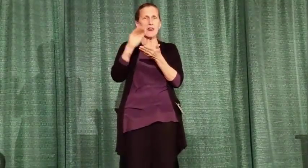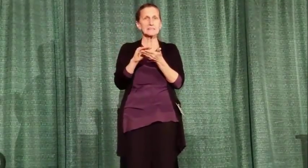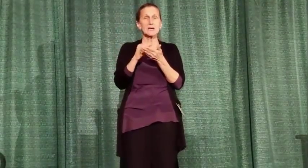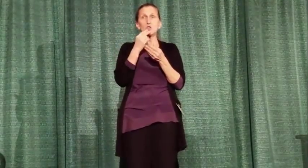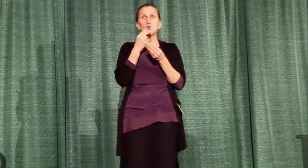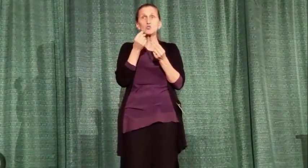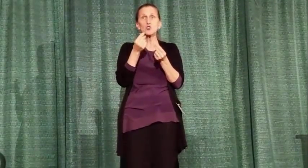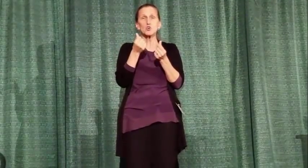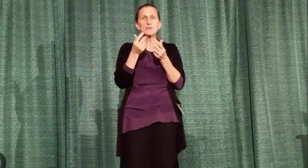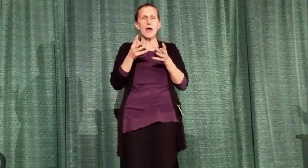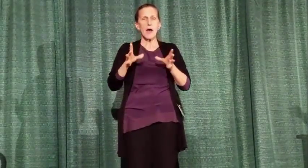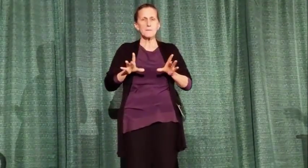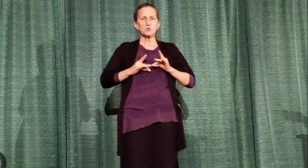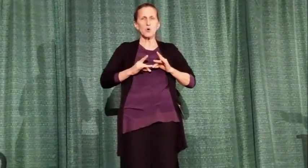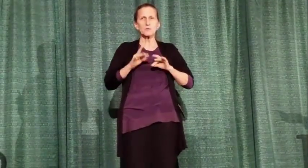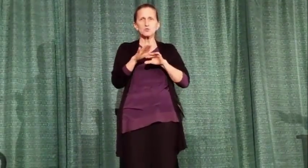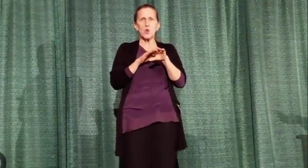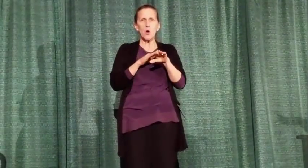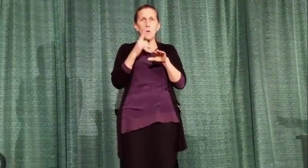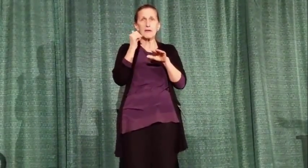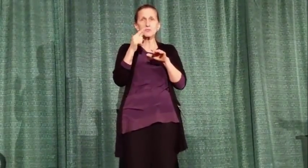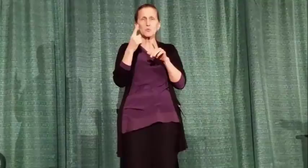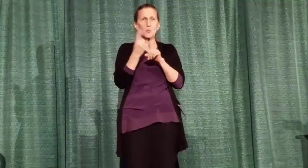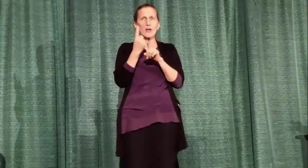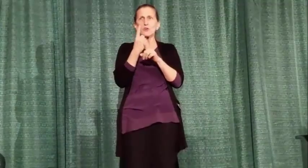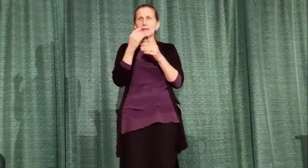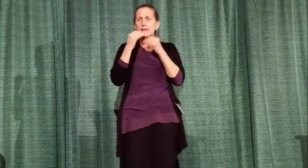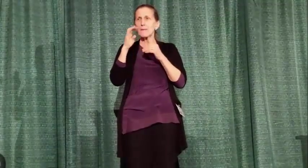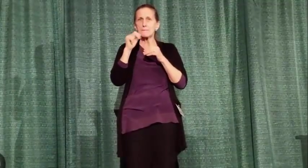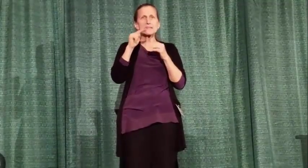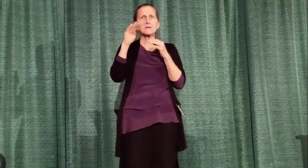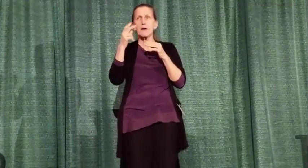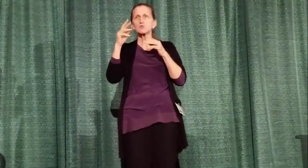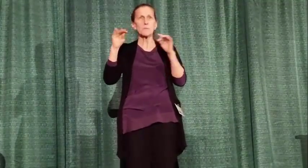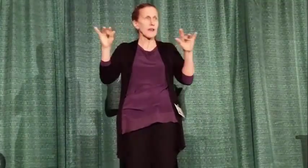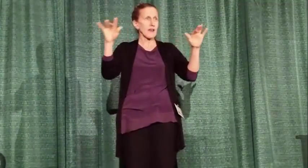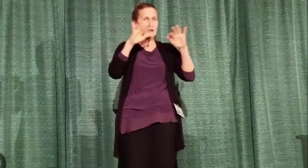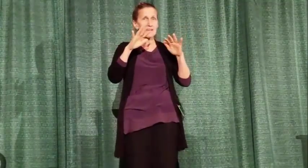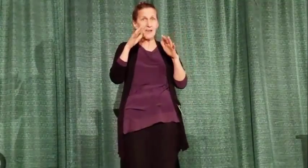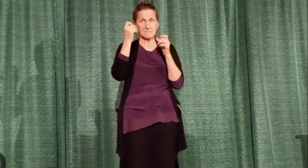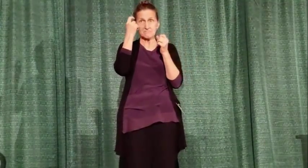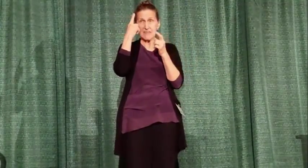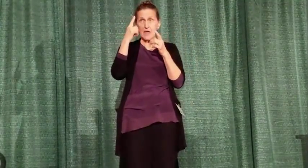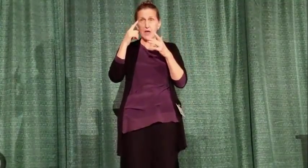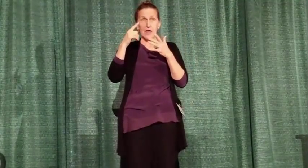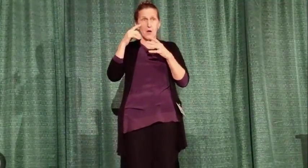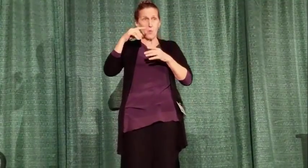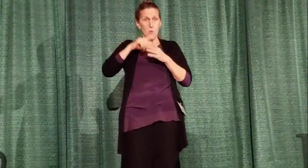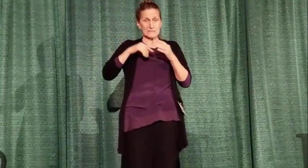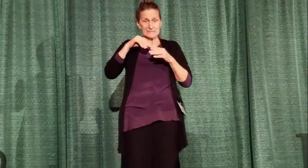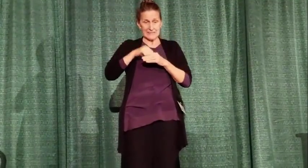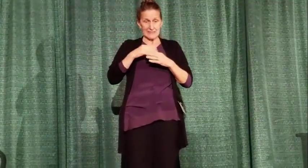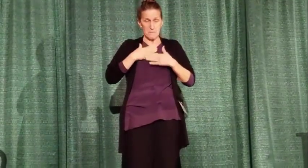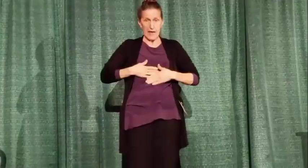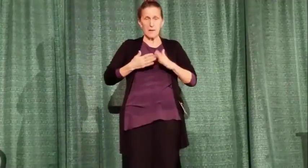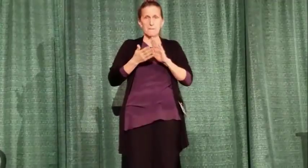absorbed very slowly because you regularly consume your beans and your greens and your onions and your mushrooms. Are you following this? The moderate glycemic load foods